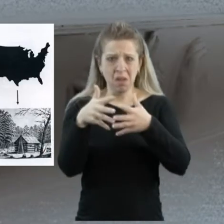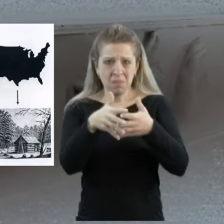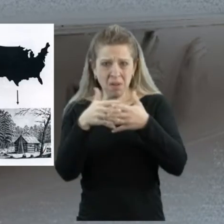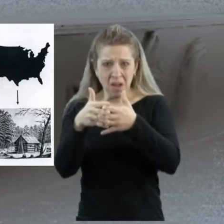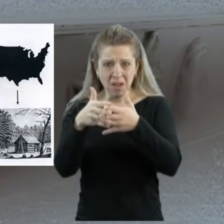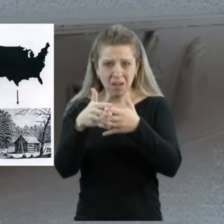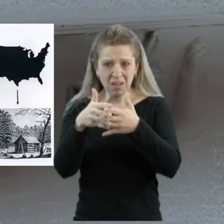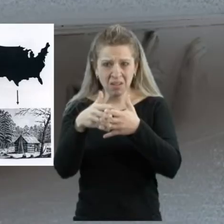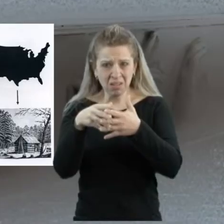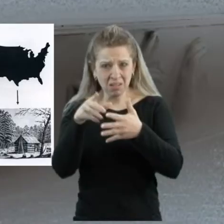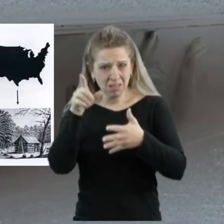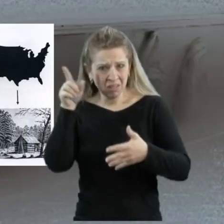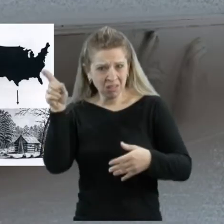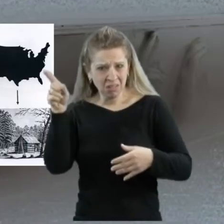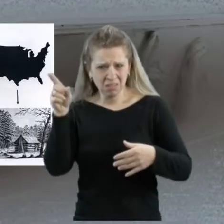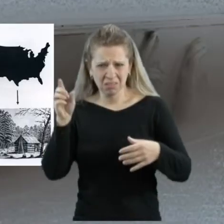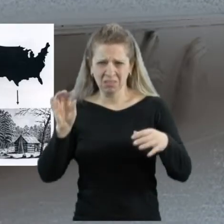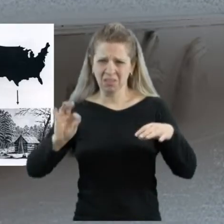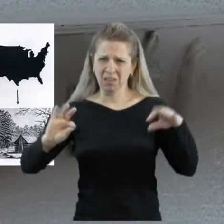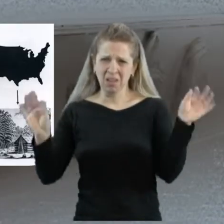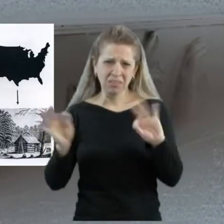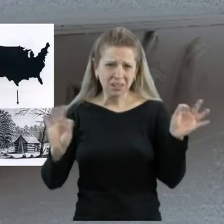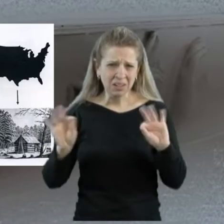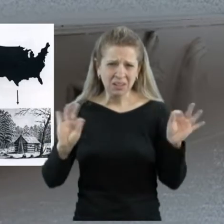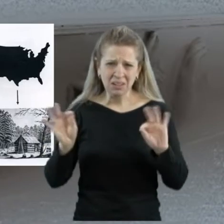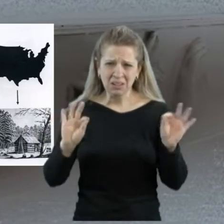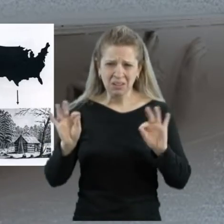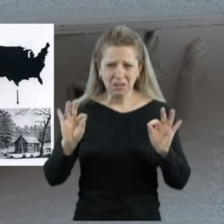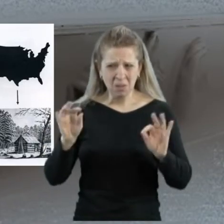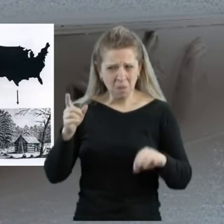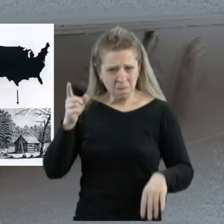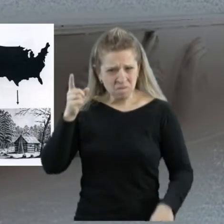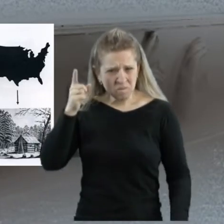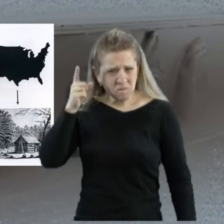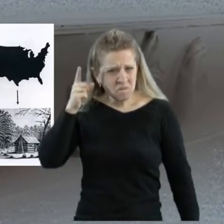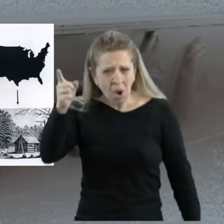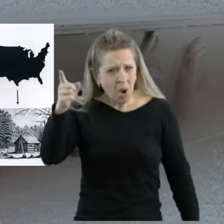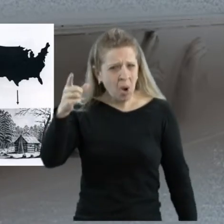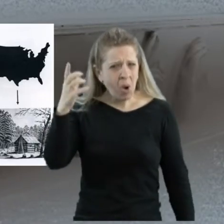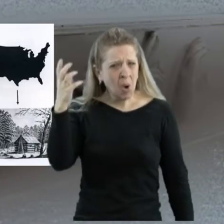America was too plain and very far away.